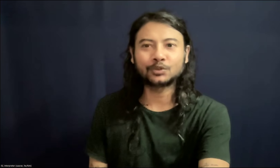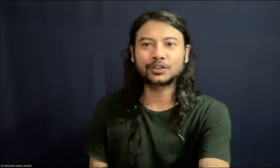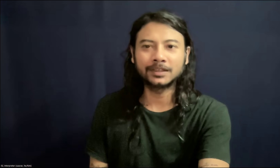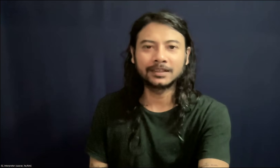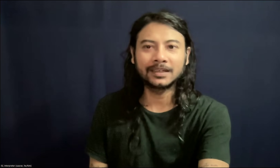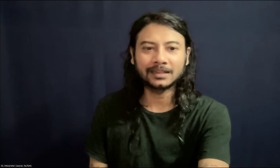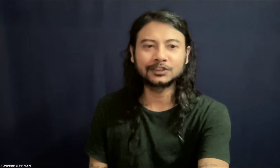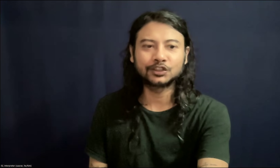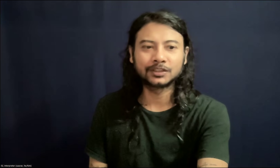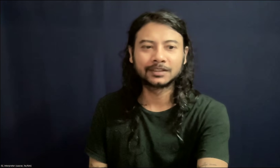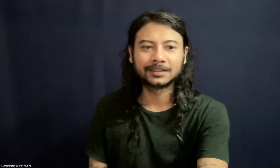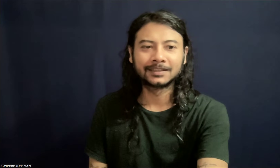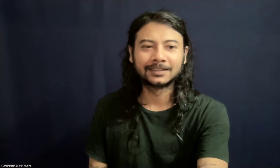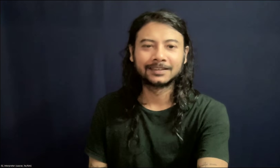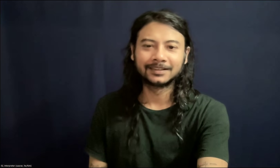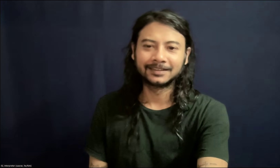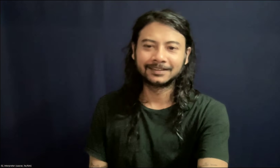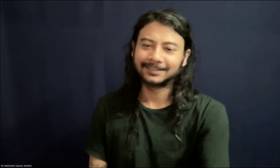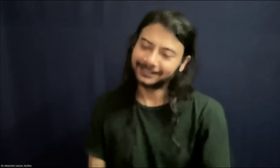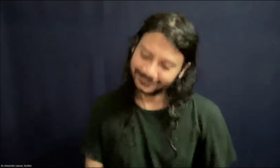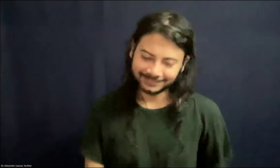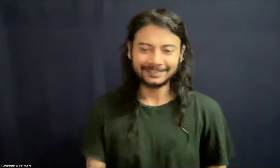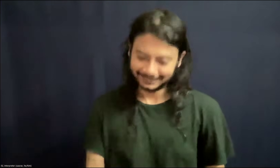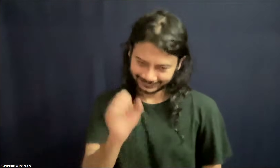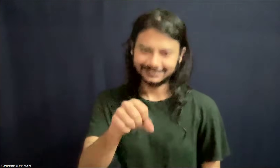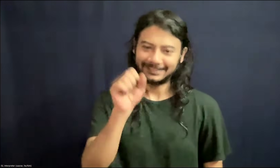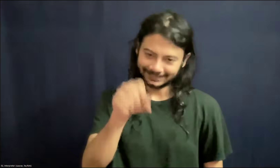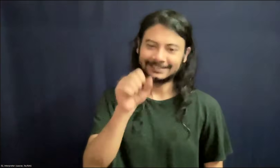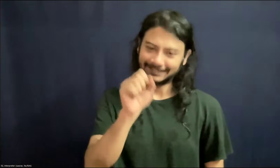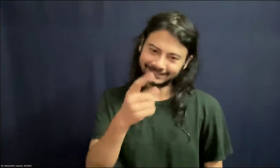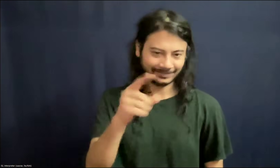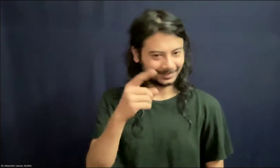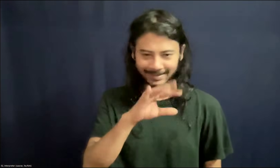the emotion, in the where touch. is the seat? Where is he sitting?